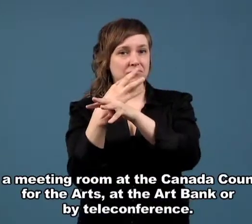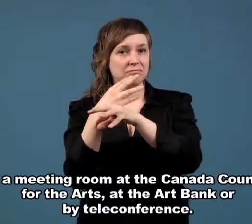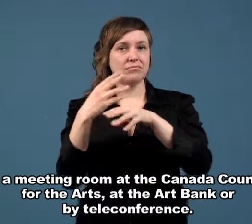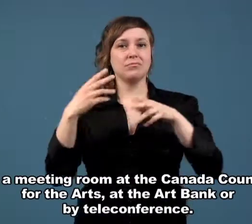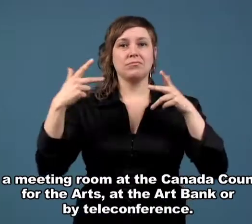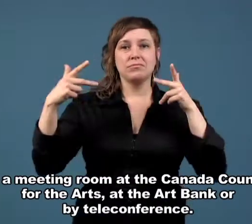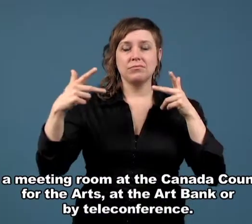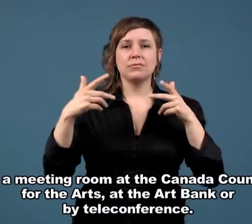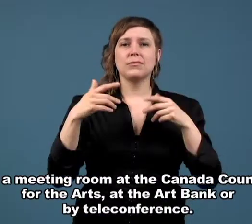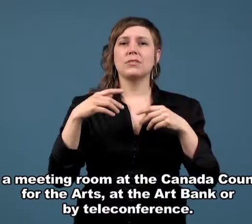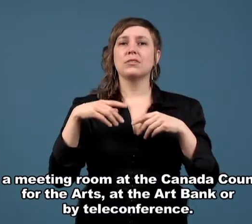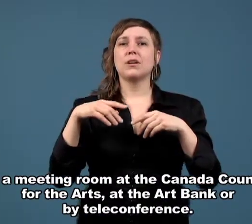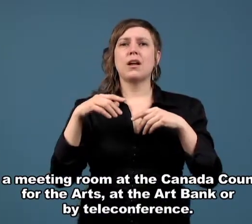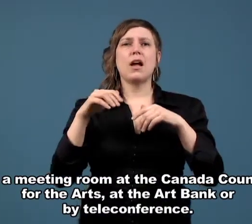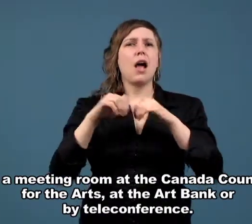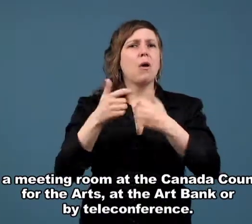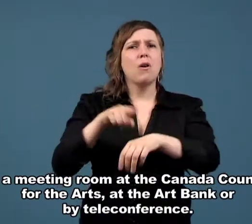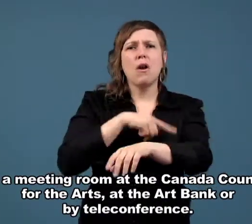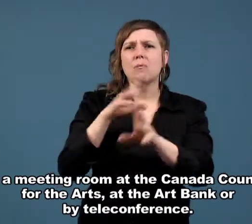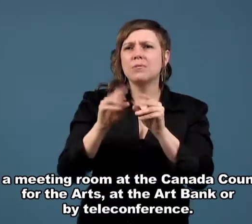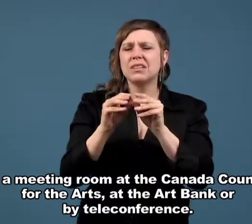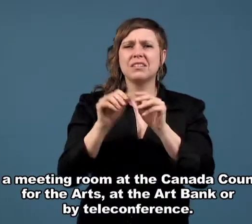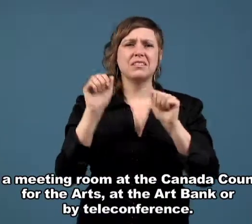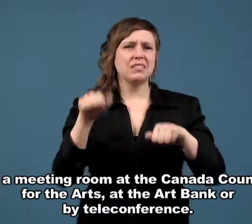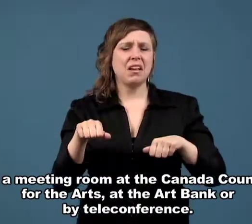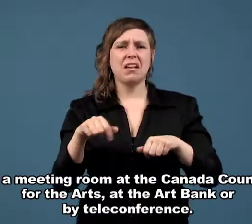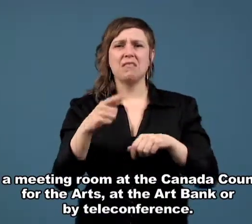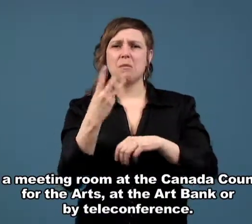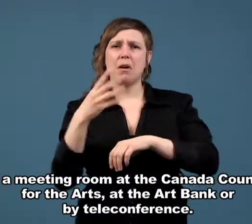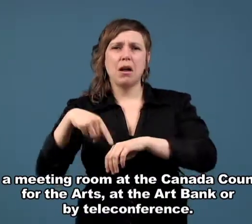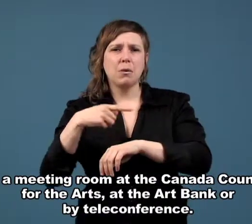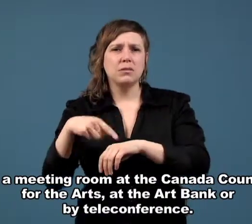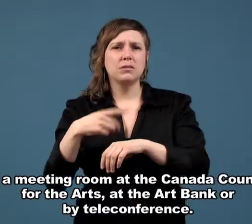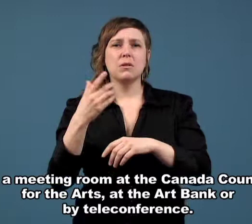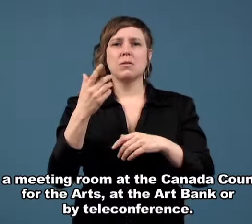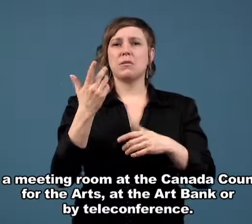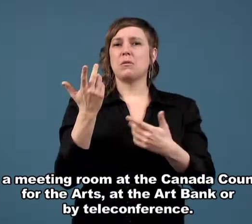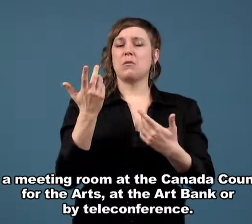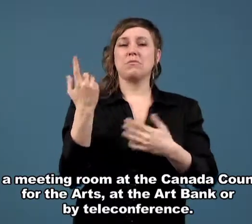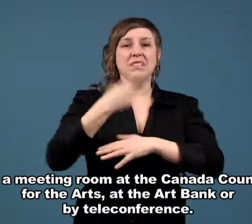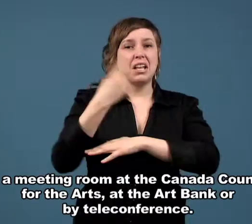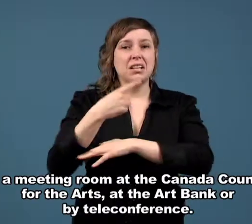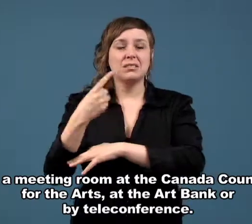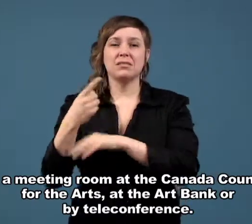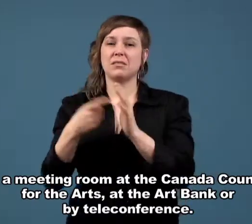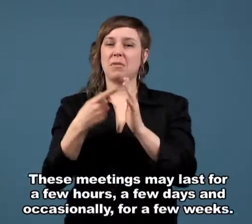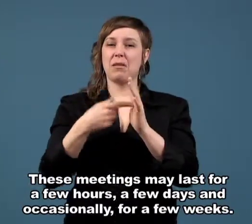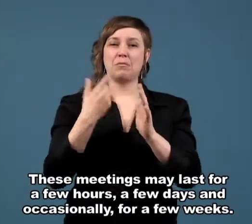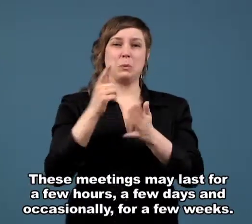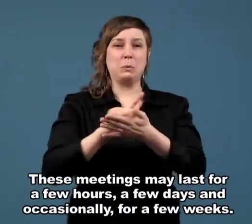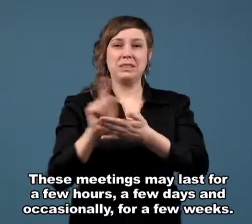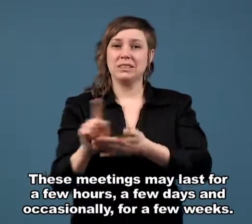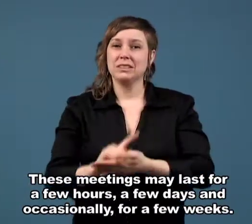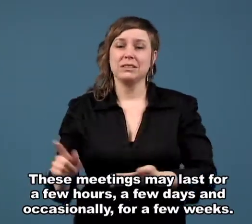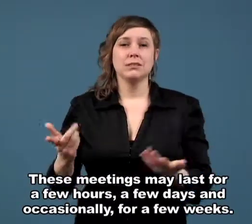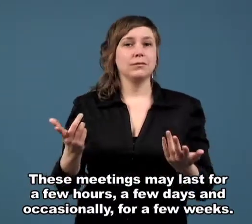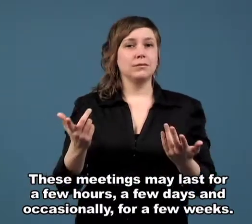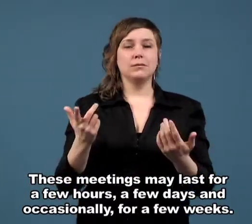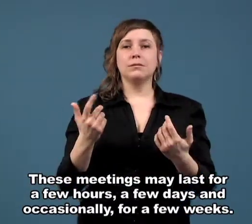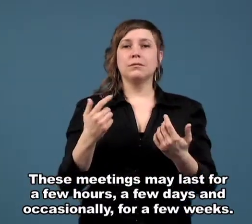meeting room at the Canada Council for the Arts, at the Art Bank, or by teleconference. These meetings may last a few